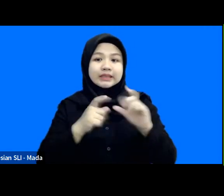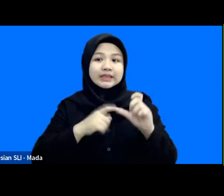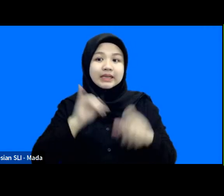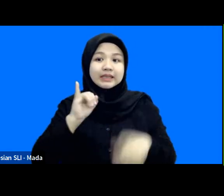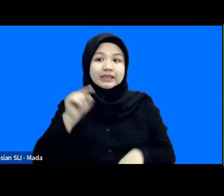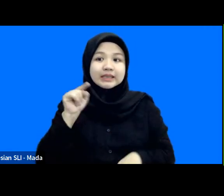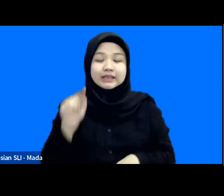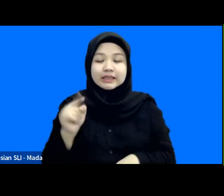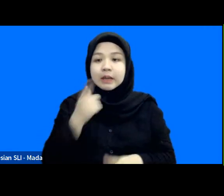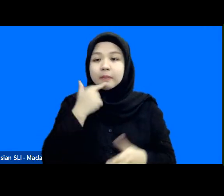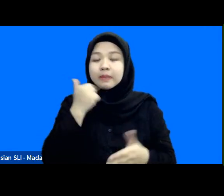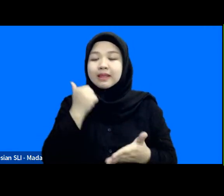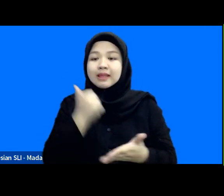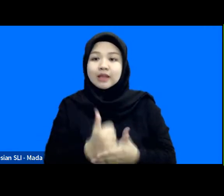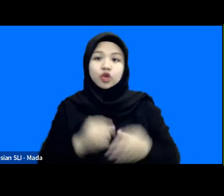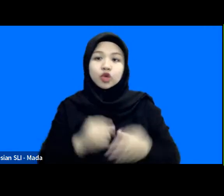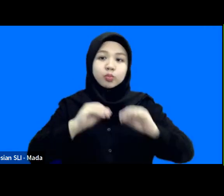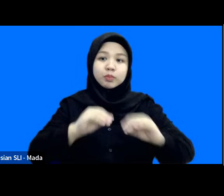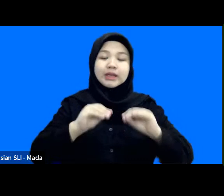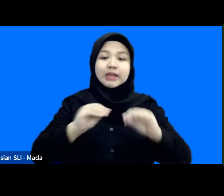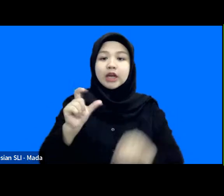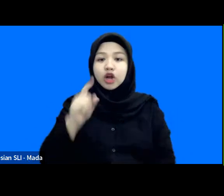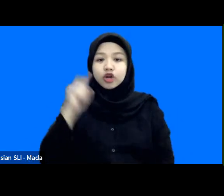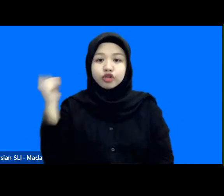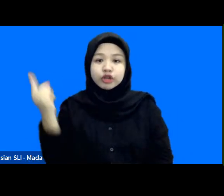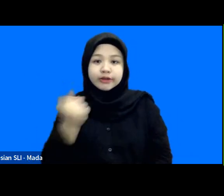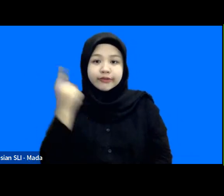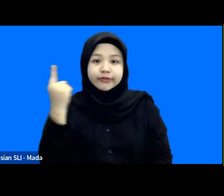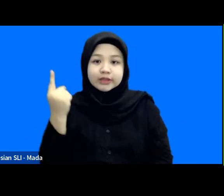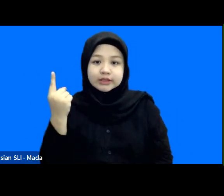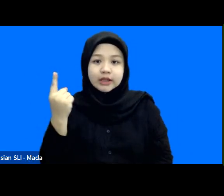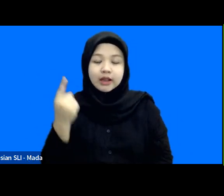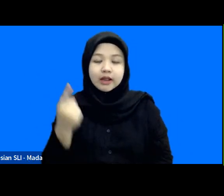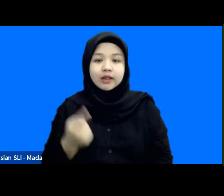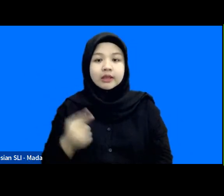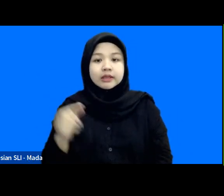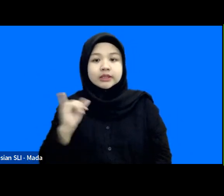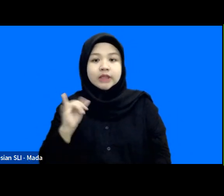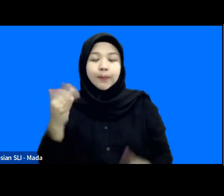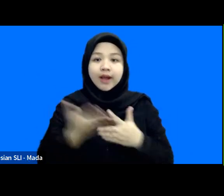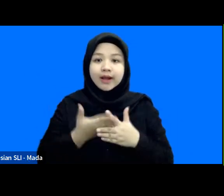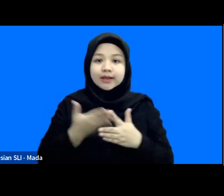the challenge of encouraging equal access to quality education at all levels.